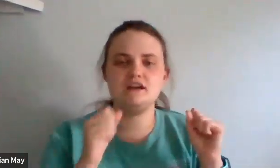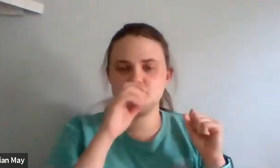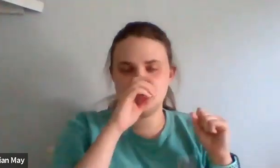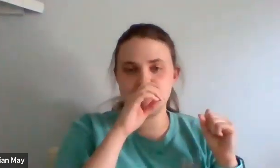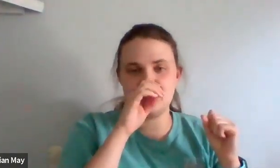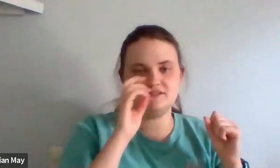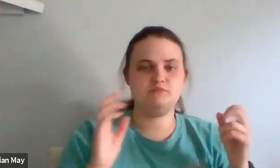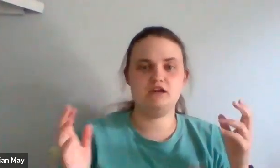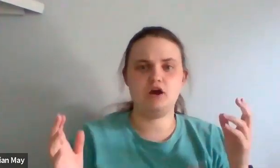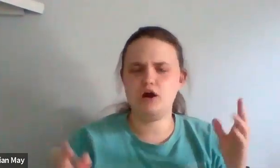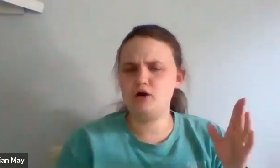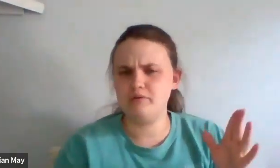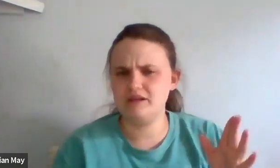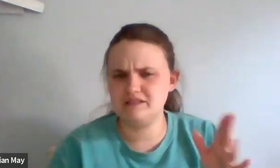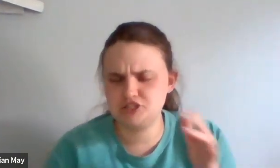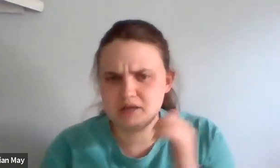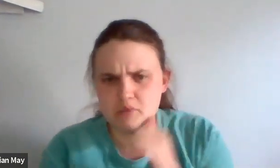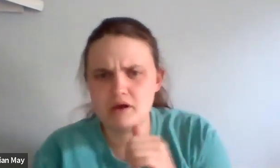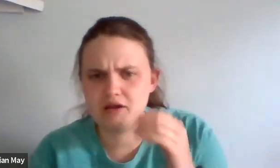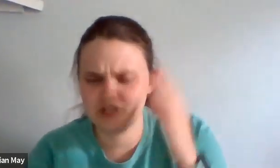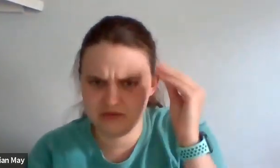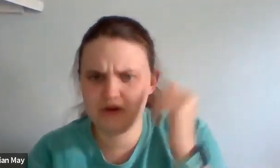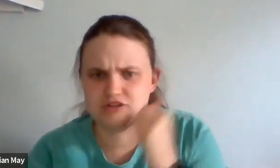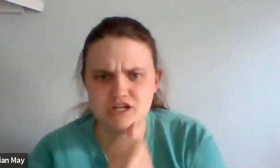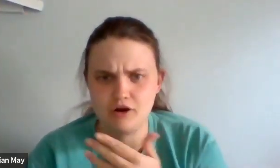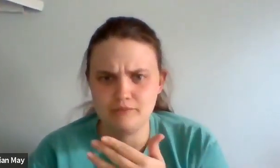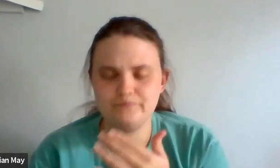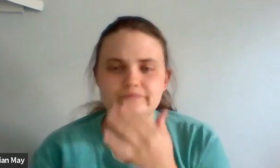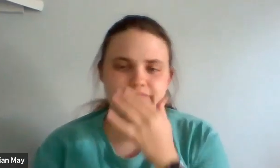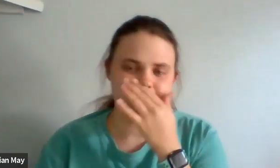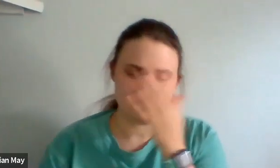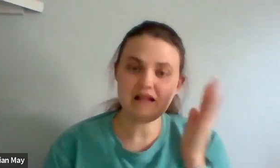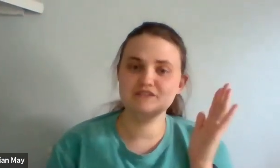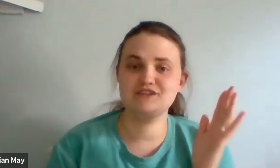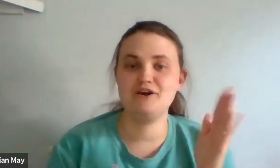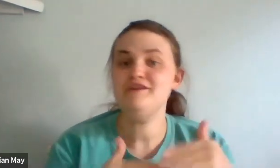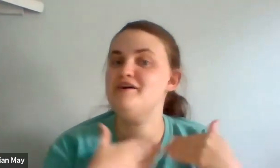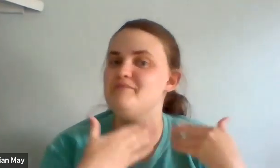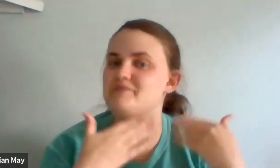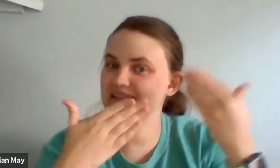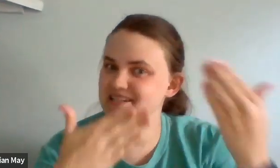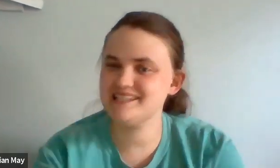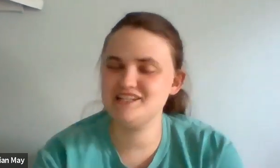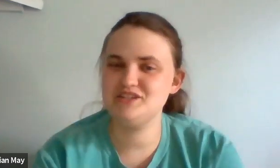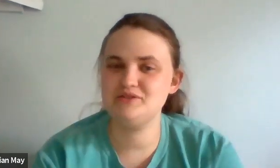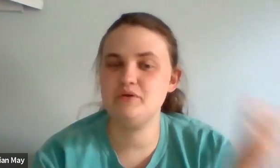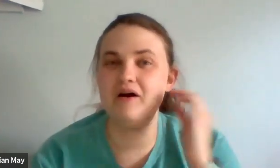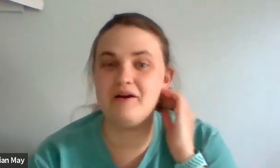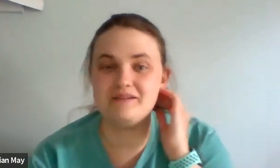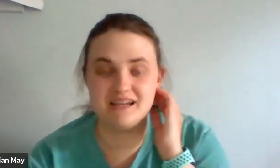extra time to have to spend, is she a boy or is she a girl? So, but that leads us into our sign